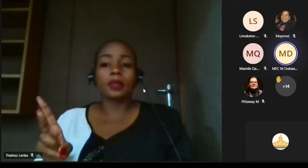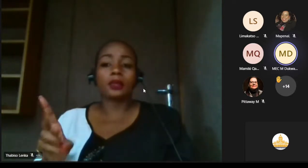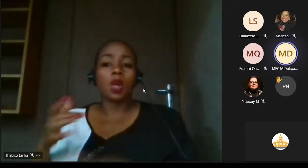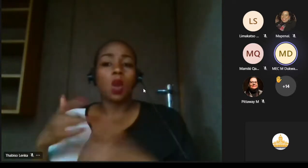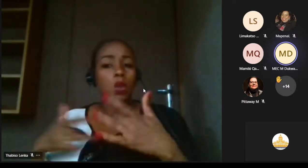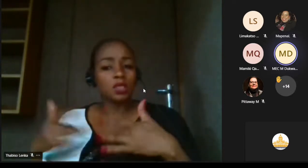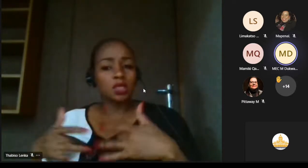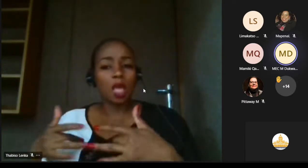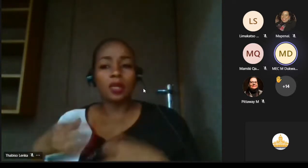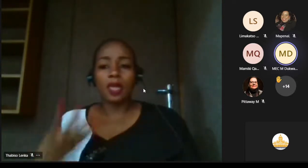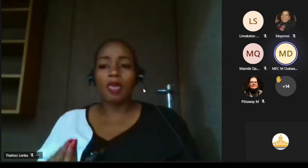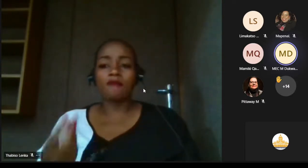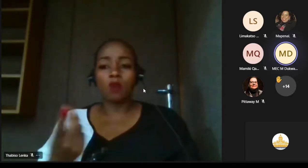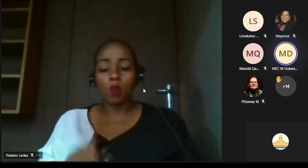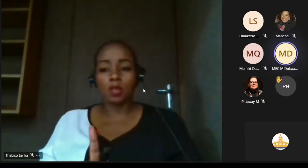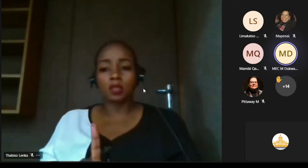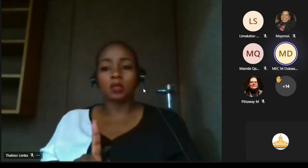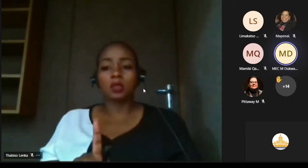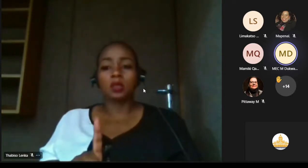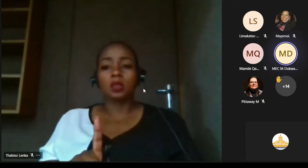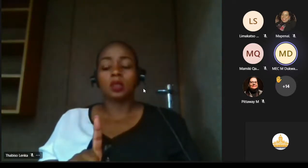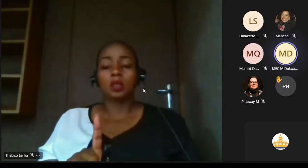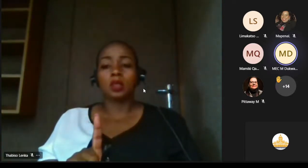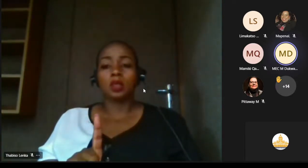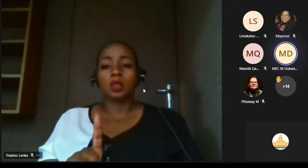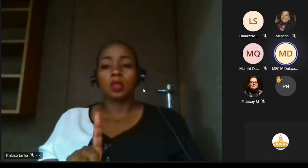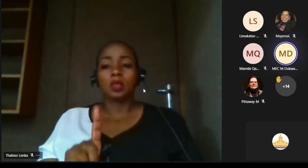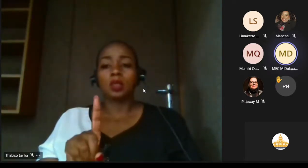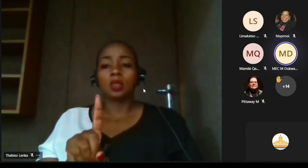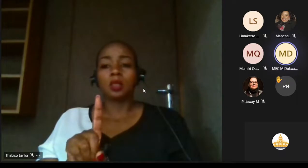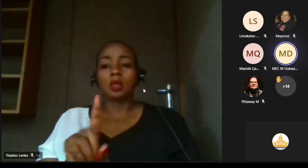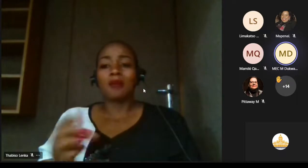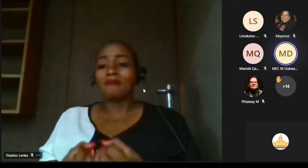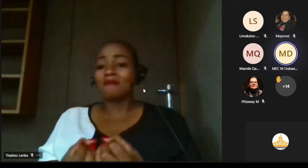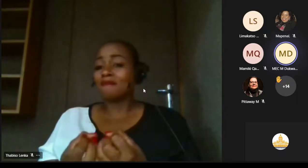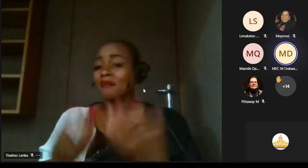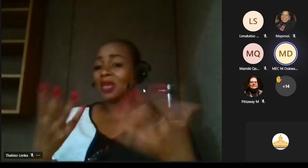us anxiety is that majority of